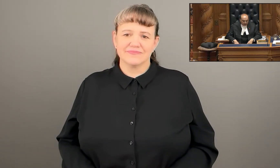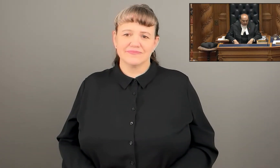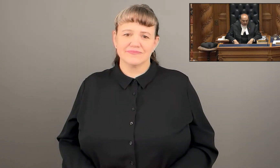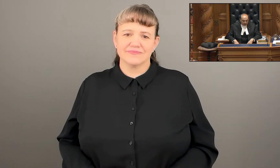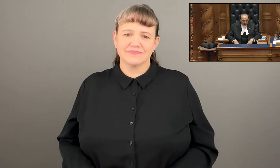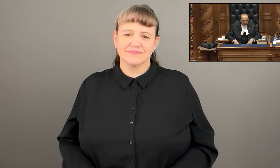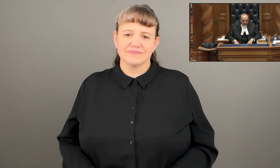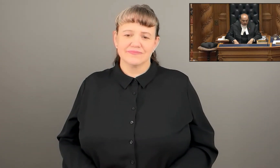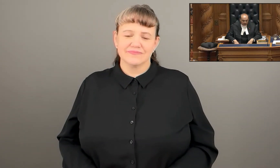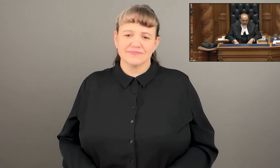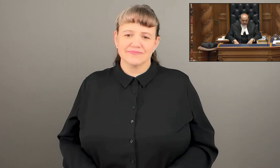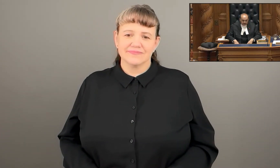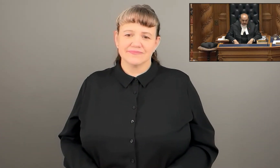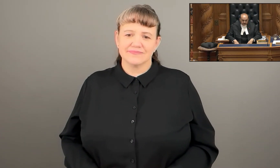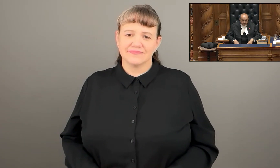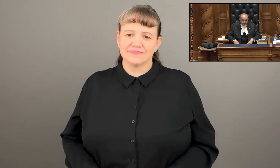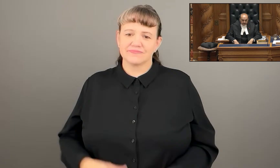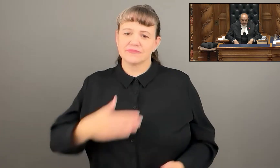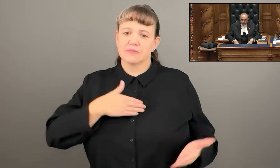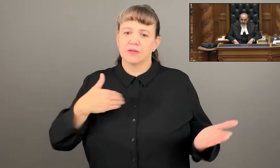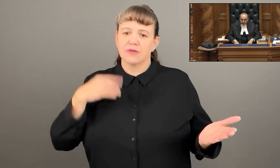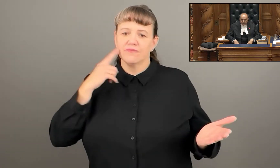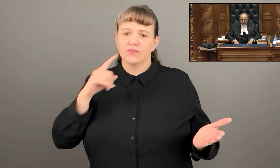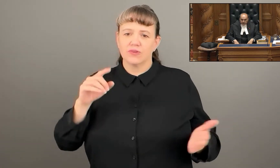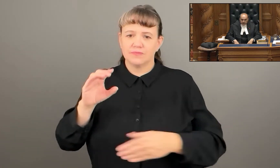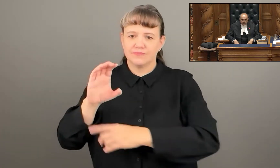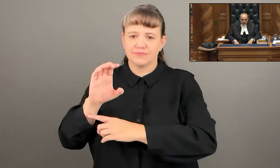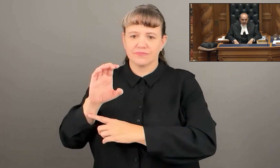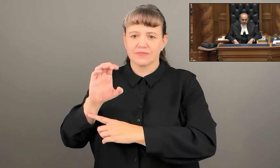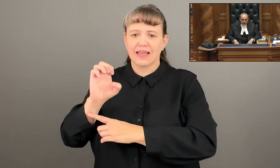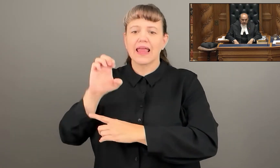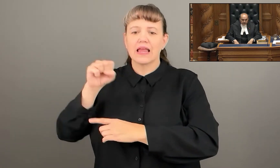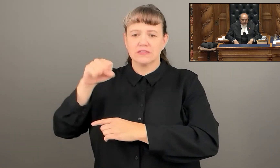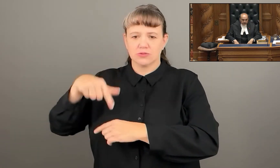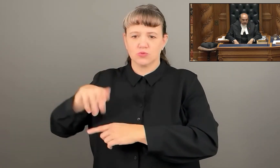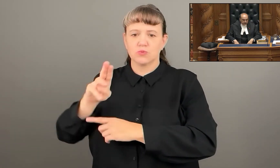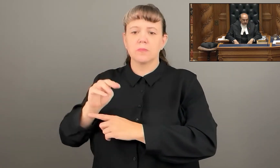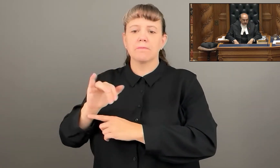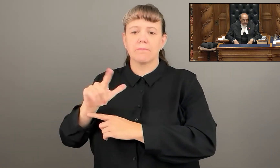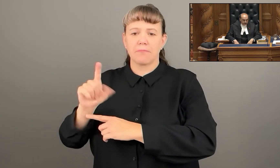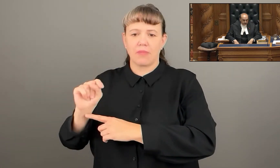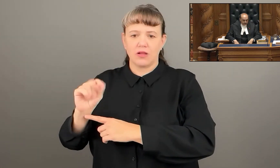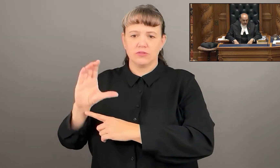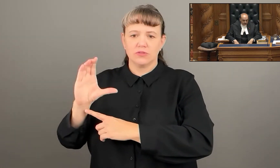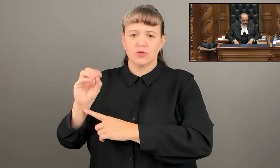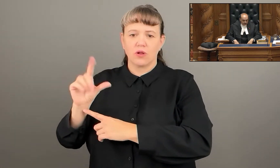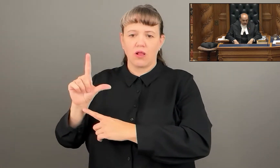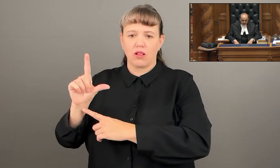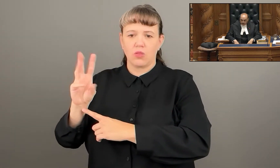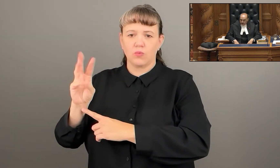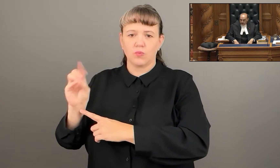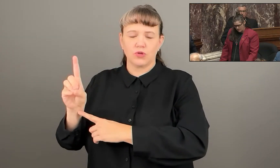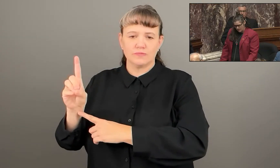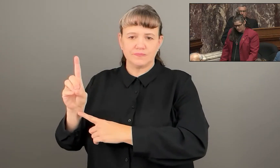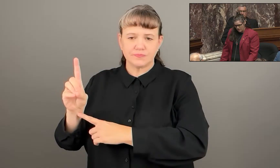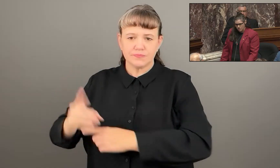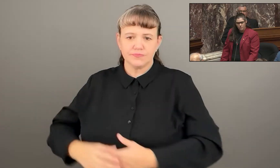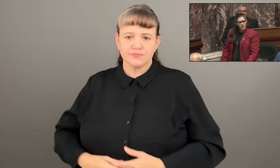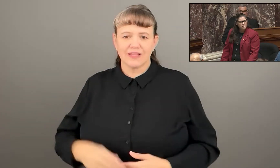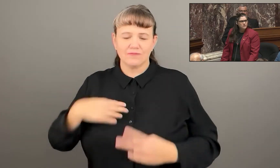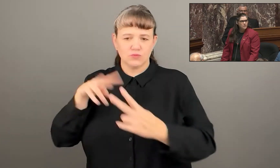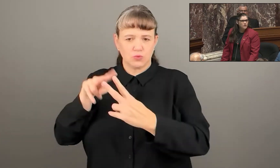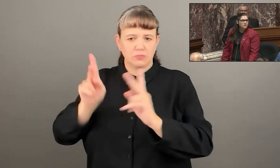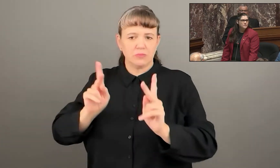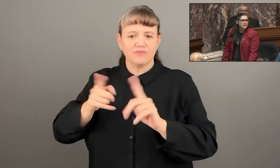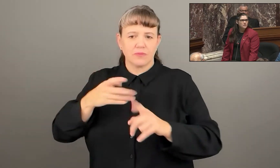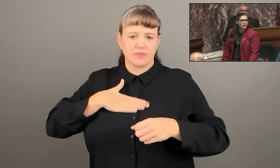Member for Esquimalt-Colwood. Thank you, Mr. Speaker. I have two constituents of mine in the House today, Amy Cameron and Joe